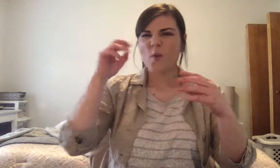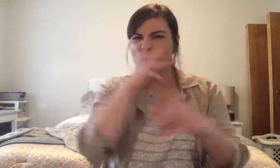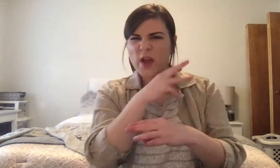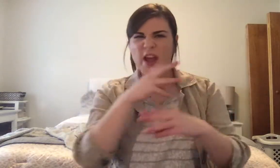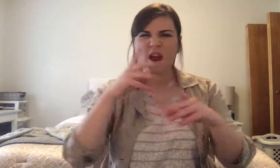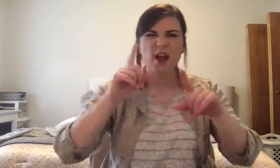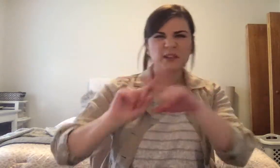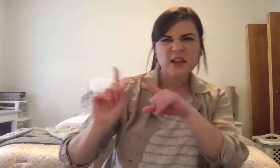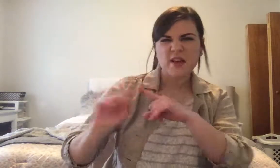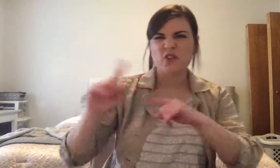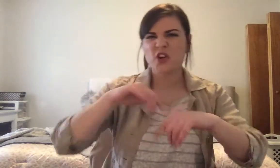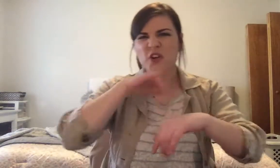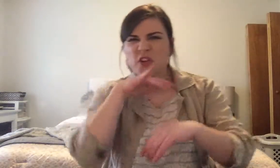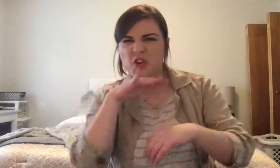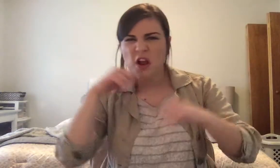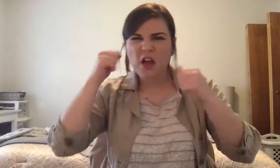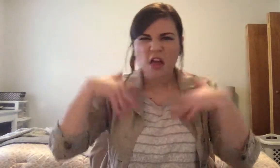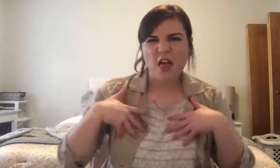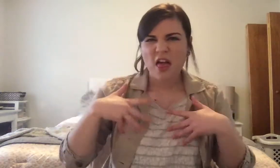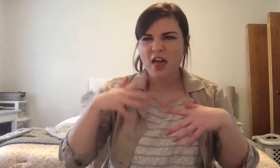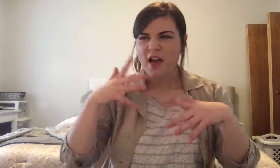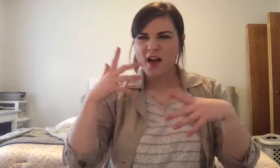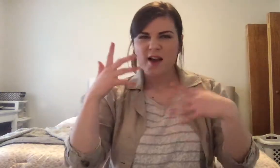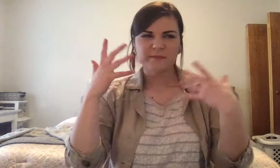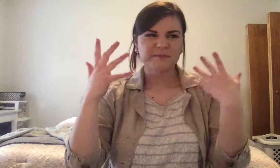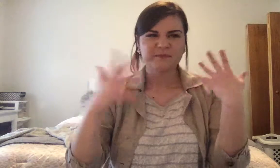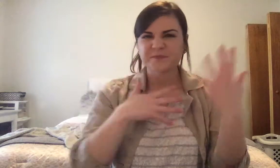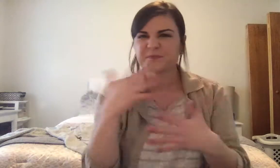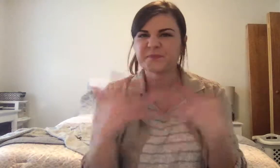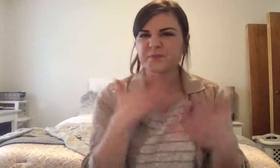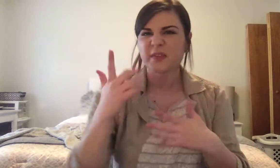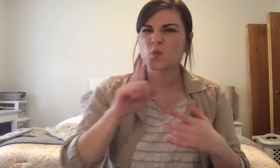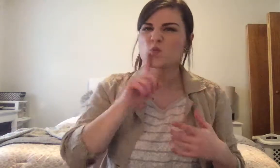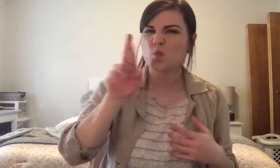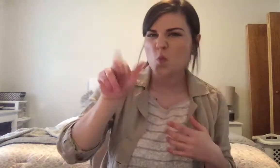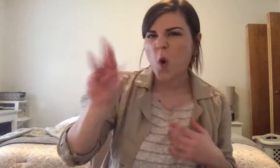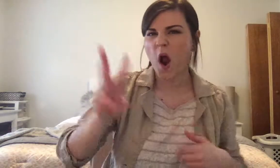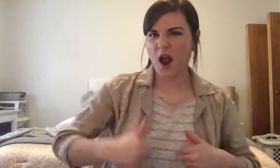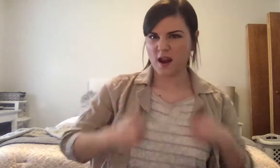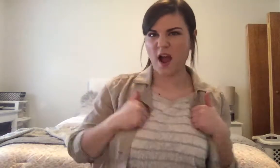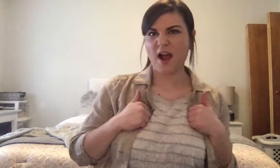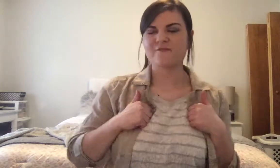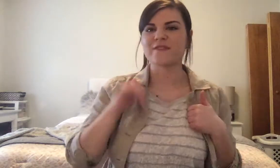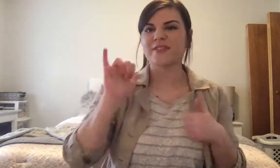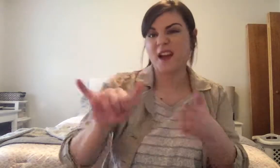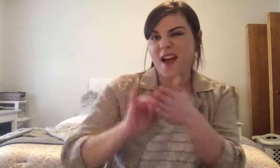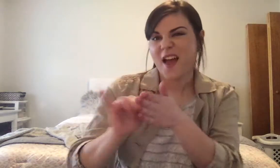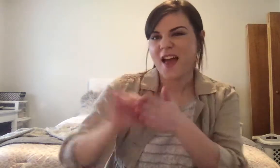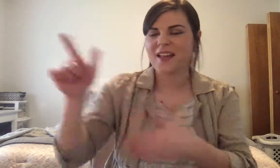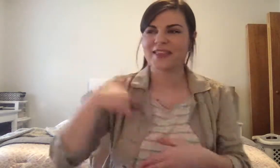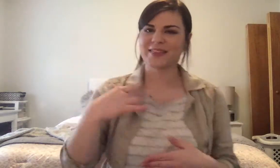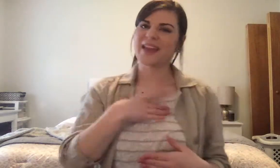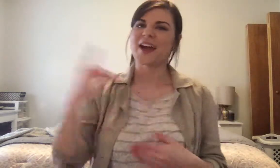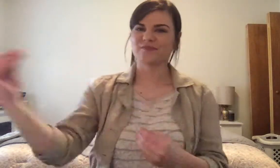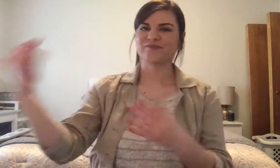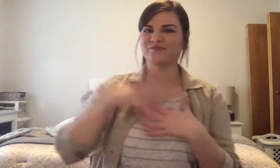grungy, dirty, griminess of New York City. And being from Florida, there's, Orlando's no New York,